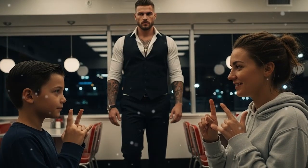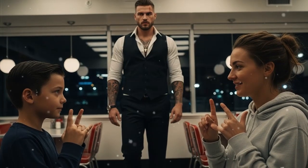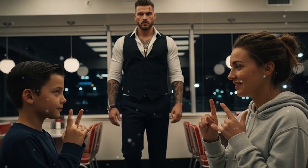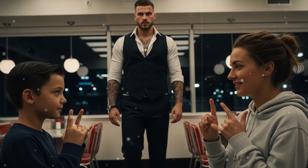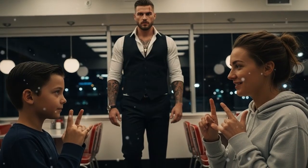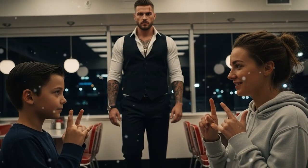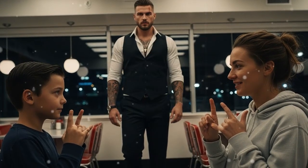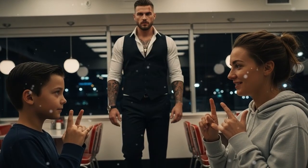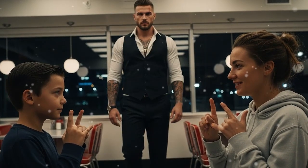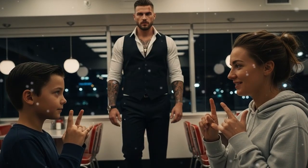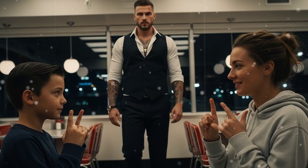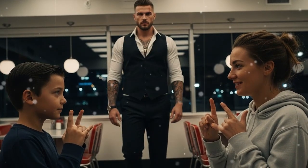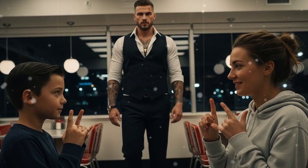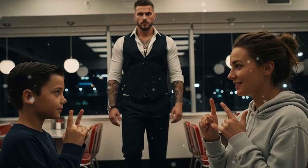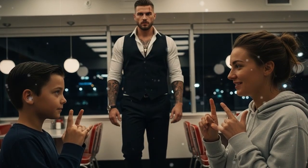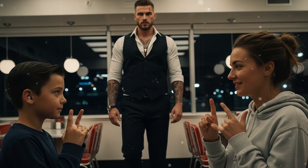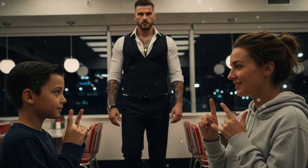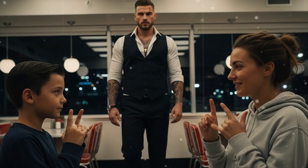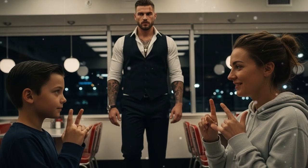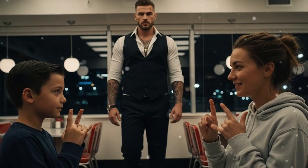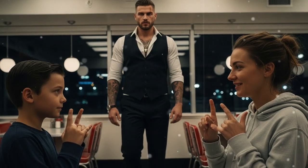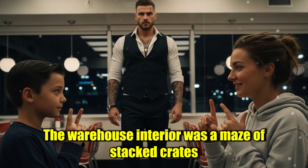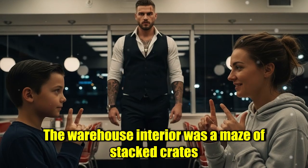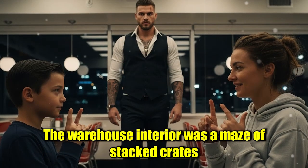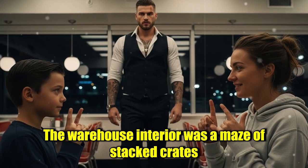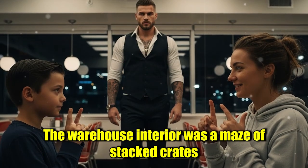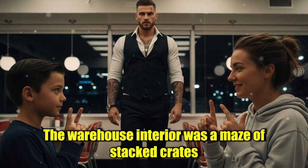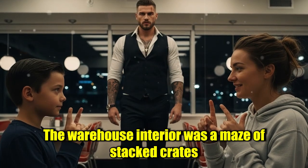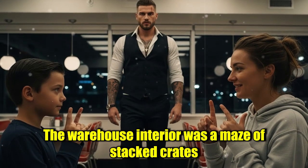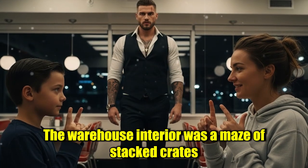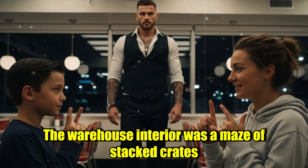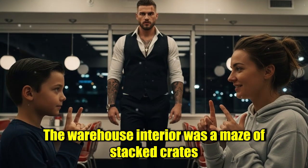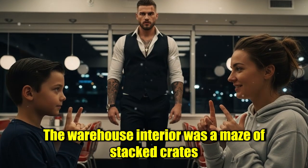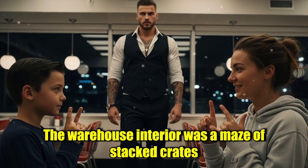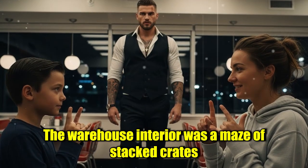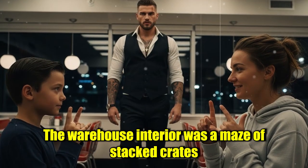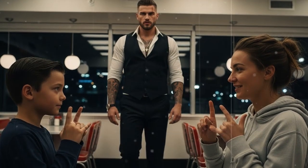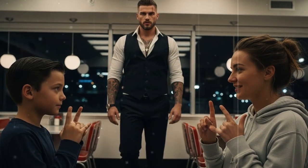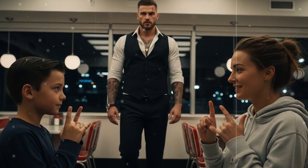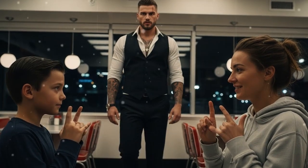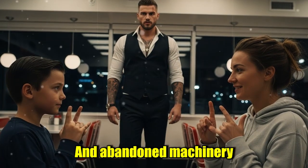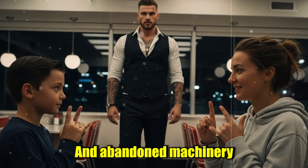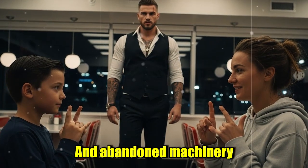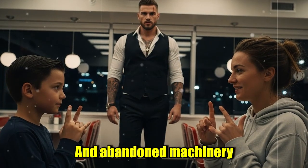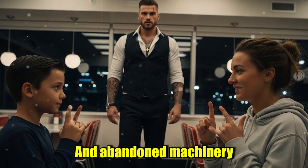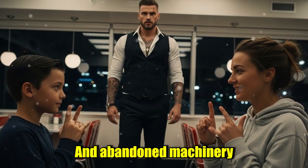but she bit back any sound that might give her away. The warehouse interior was a maze of stacked crates and abandoned